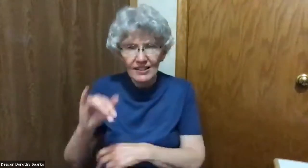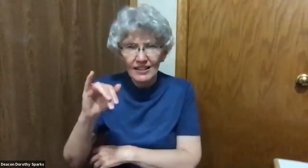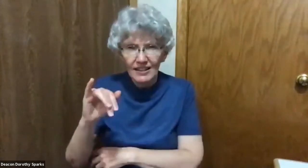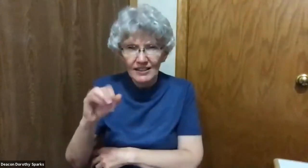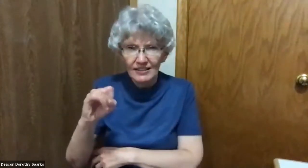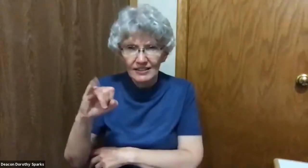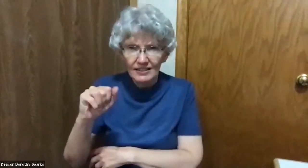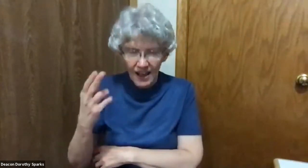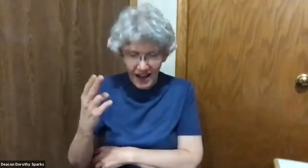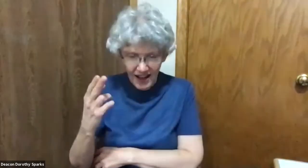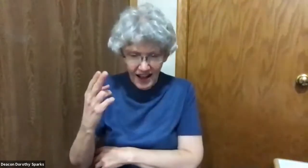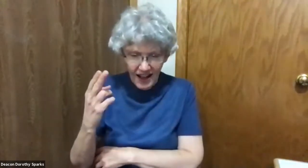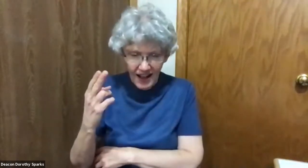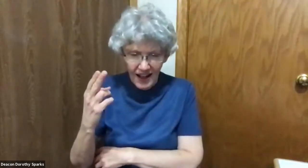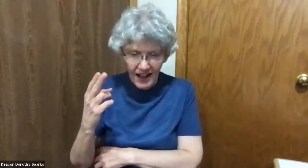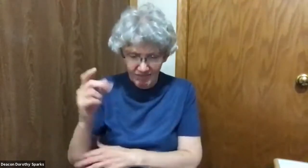Isaiah the prophet